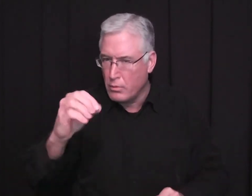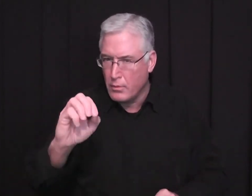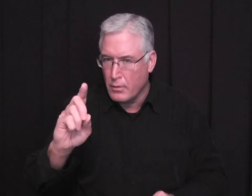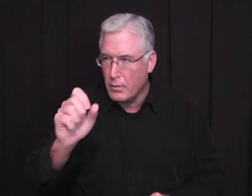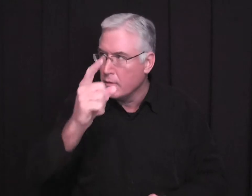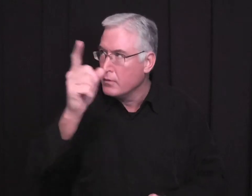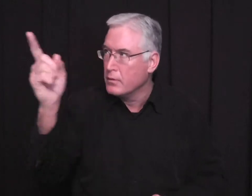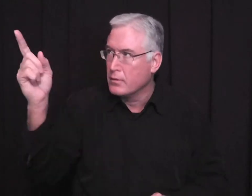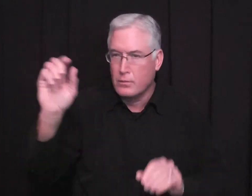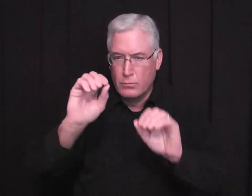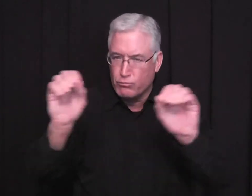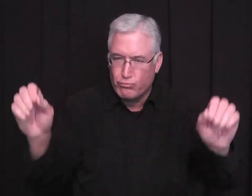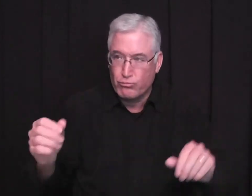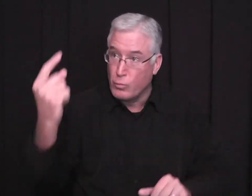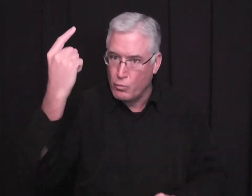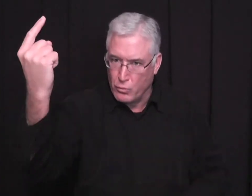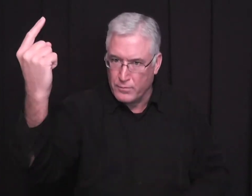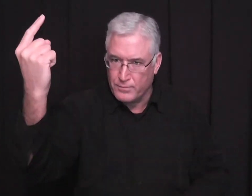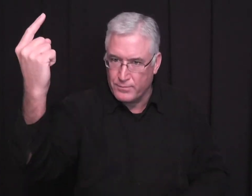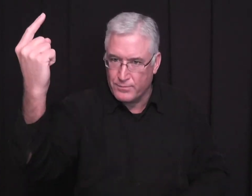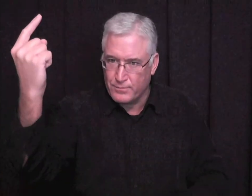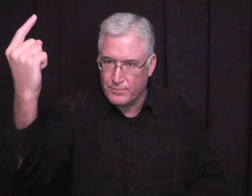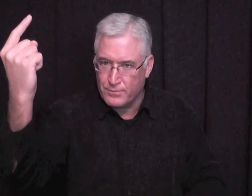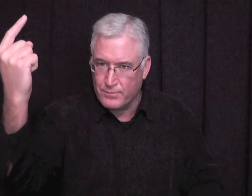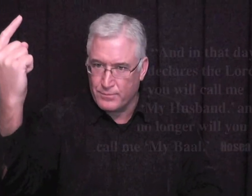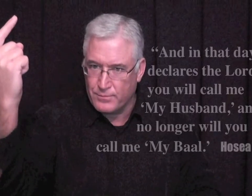only covenant God, the only God of heaven.